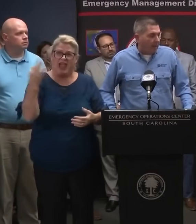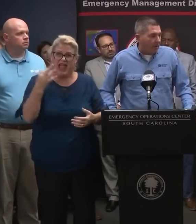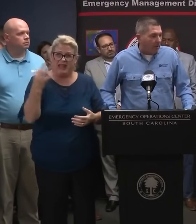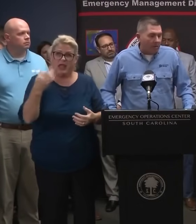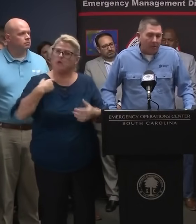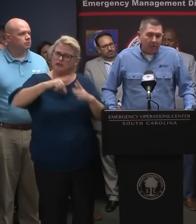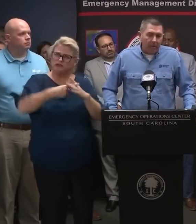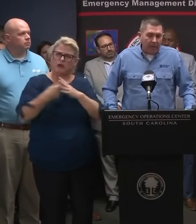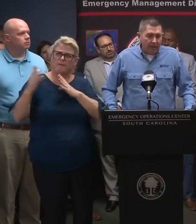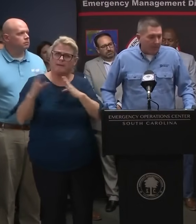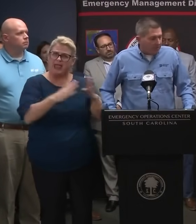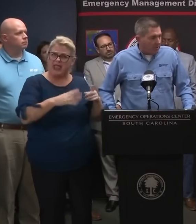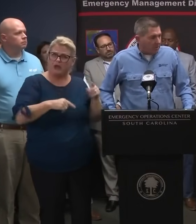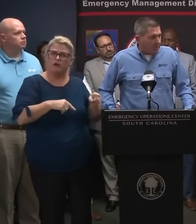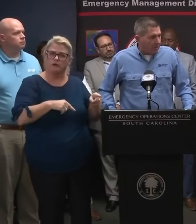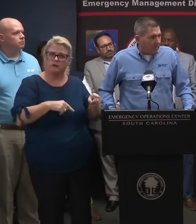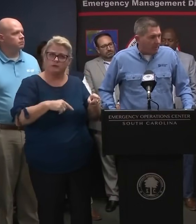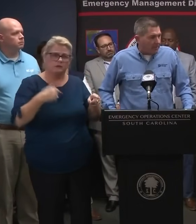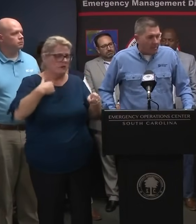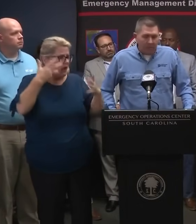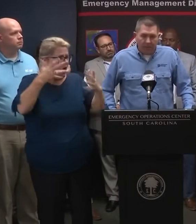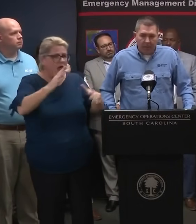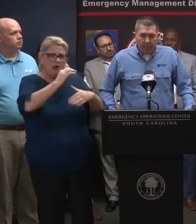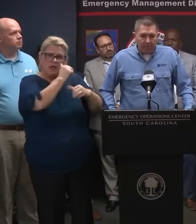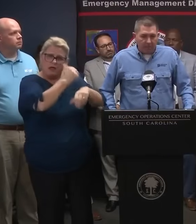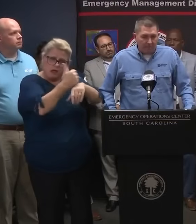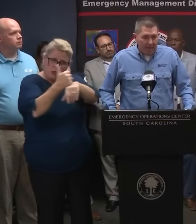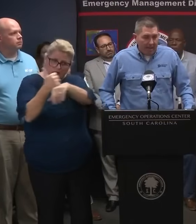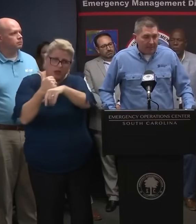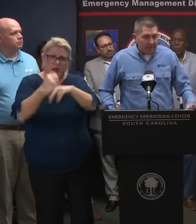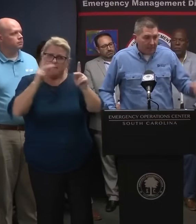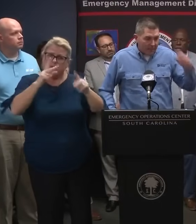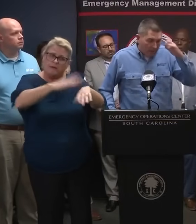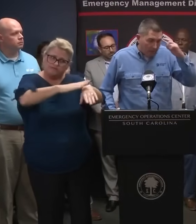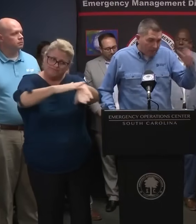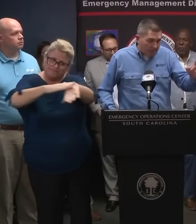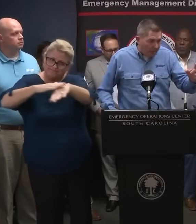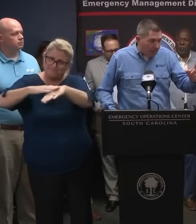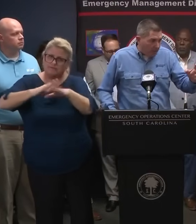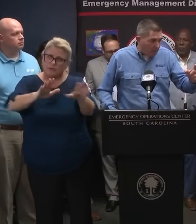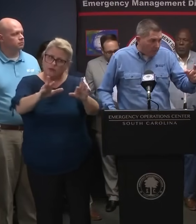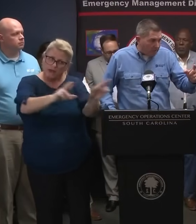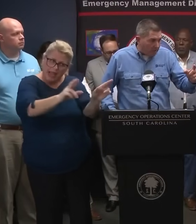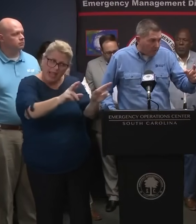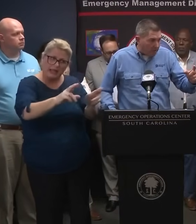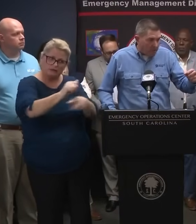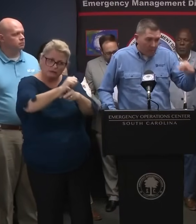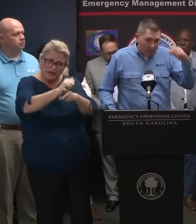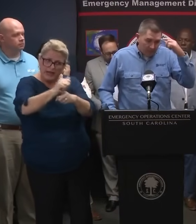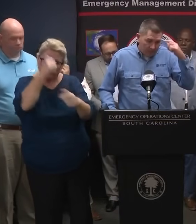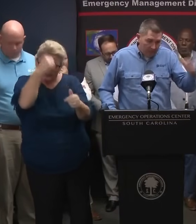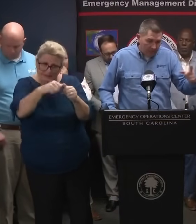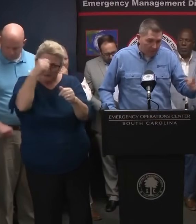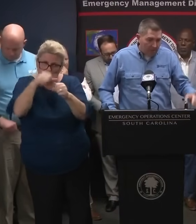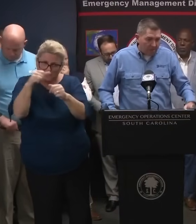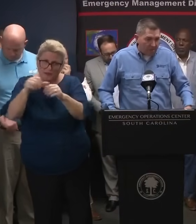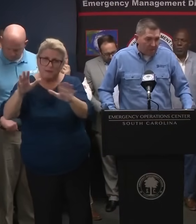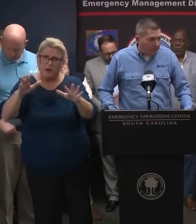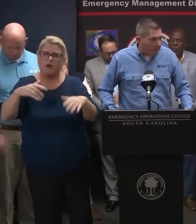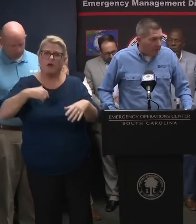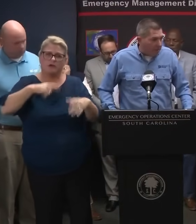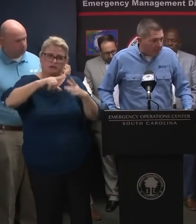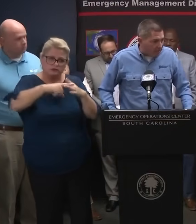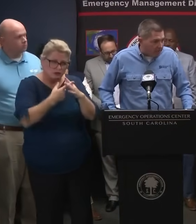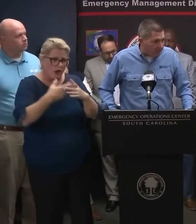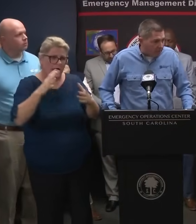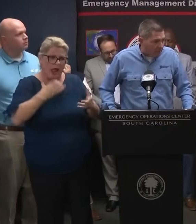From that regard, we had the resources in place. We had people's minds and hearts trained on what was to come. We started stocking